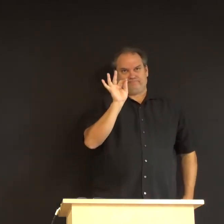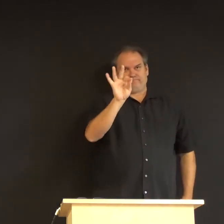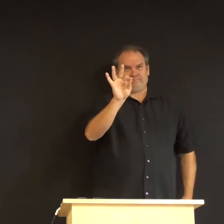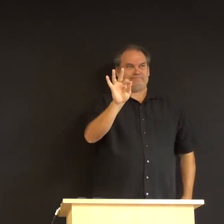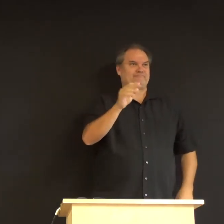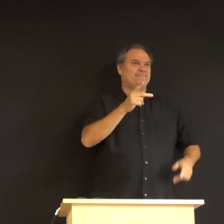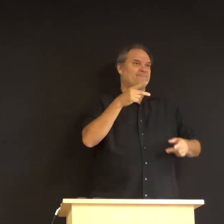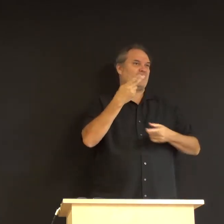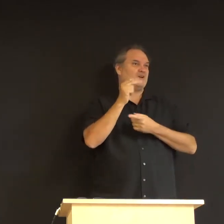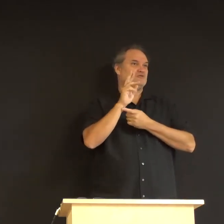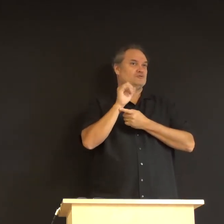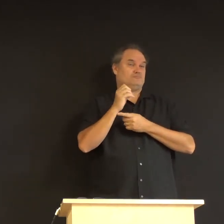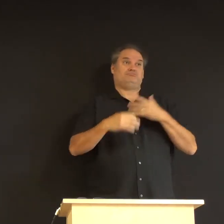his definition.